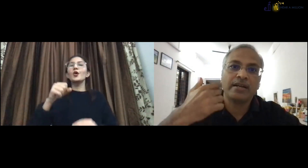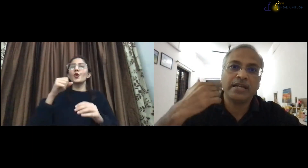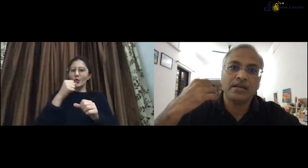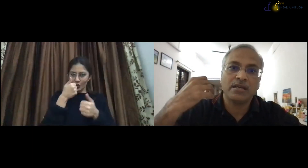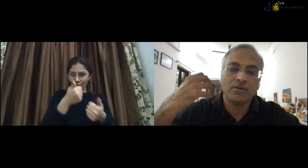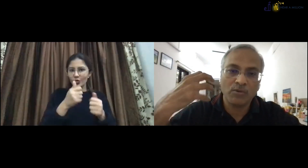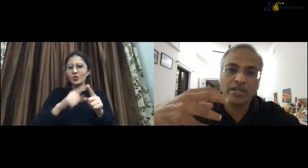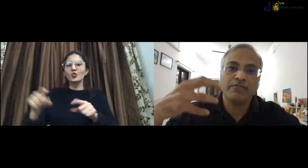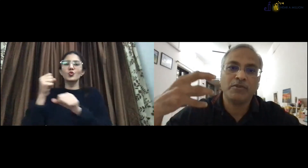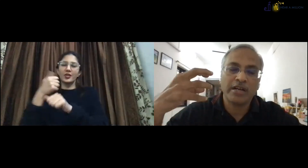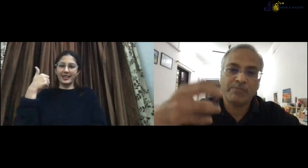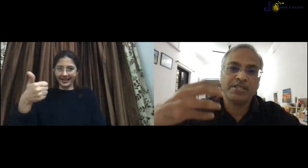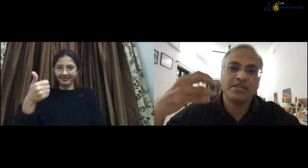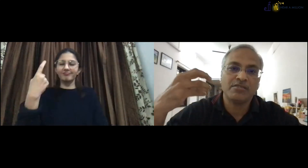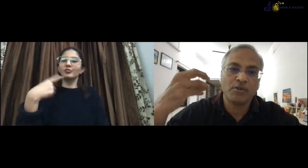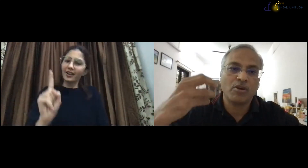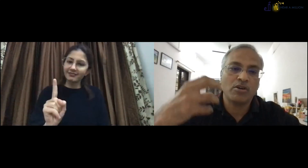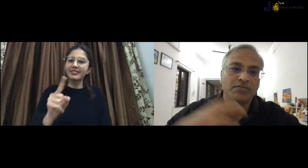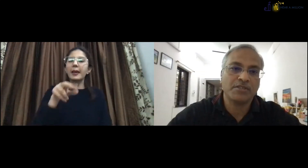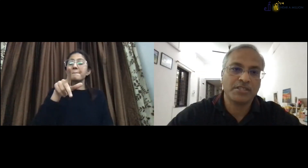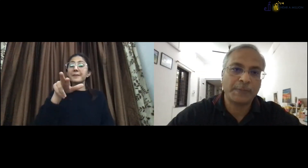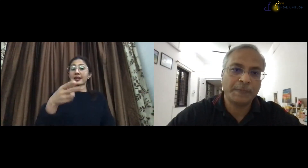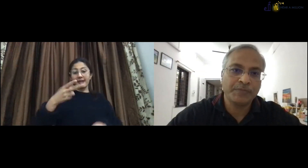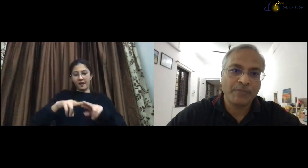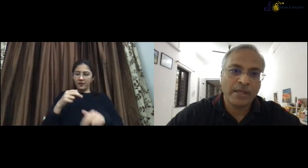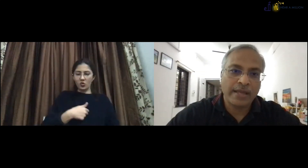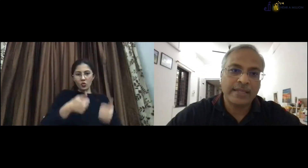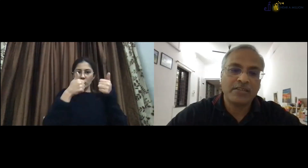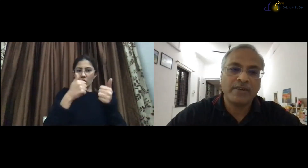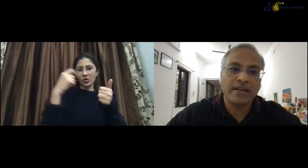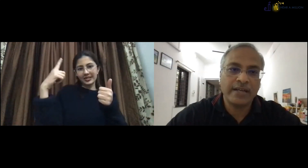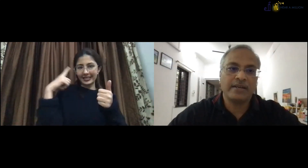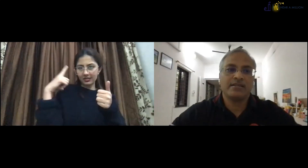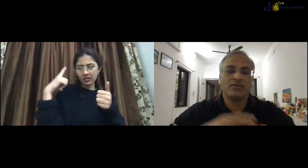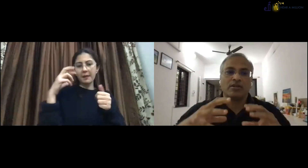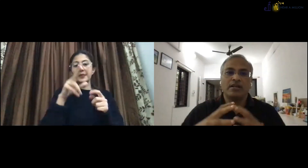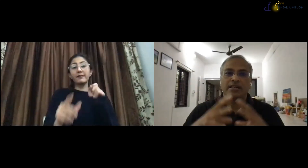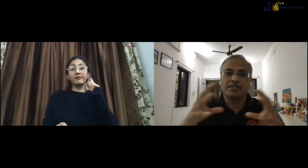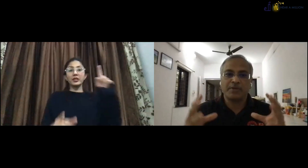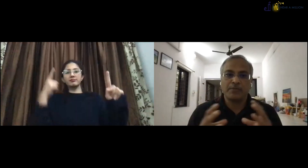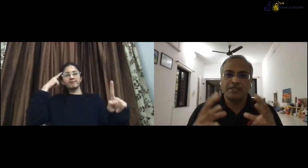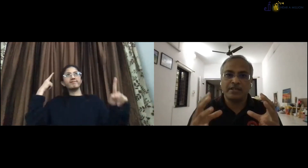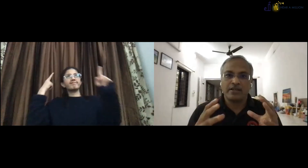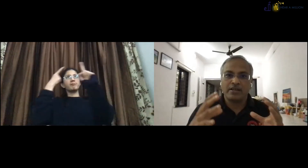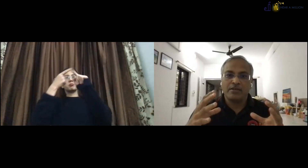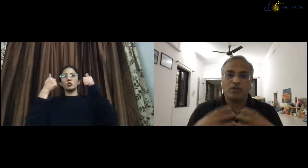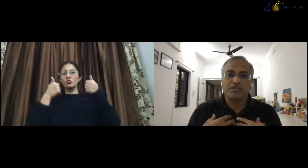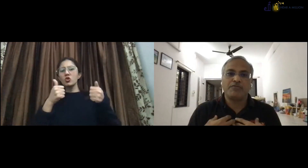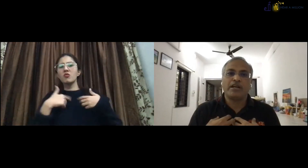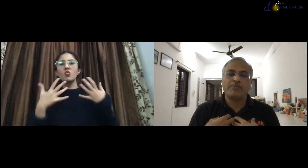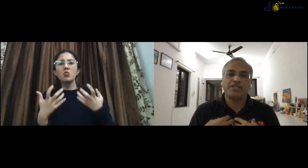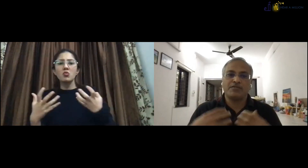if you're a great leader, only if you're ambitious for the cause first. And that's where greatness or the leadership comes